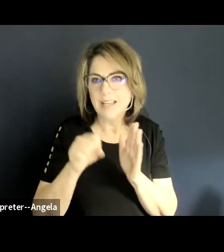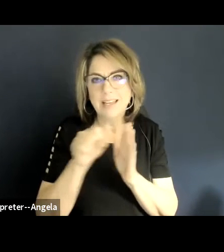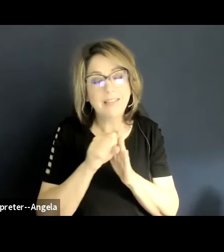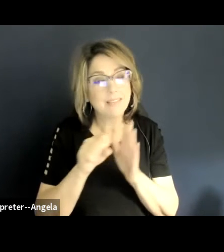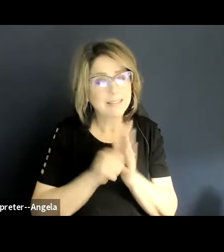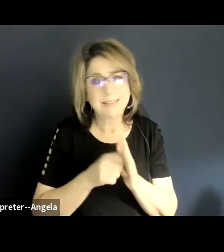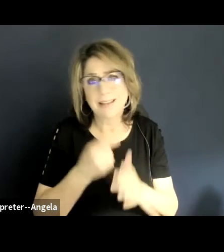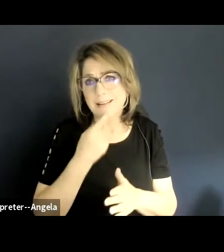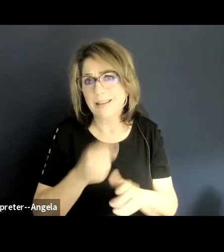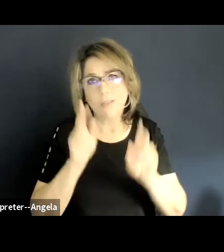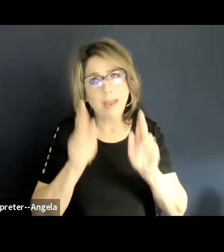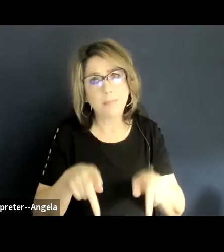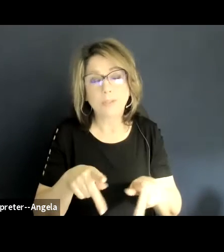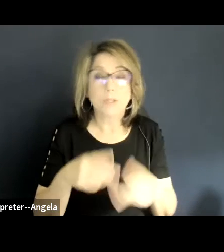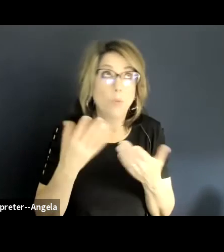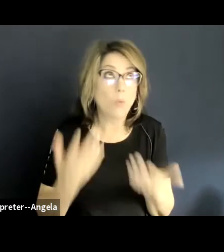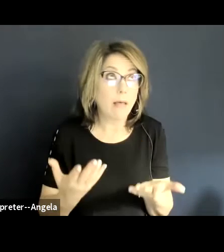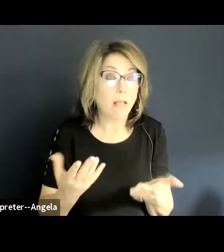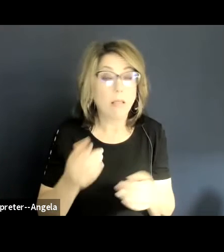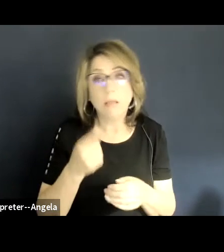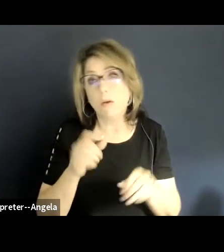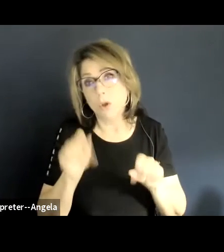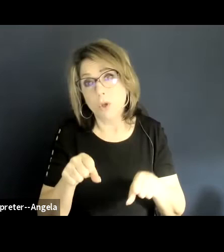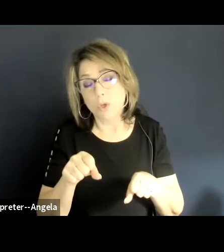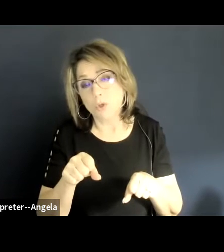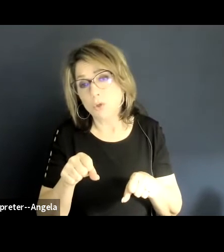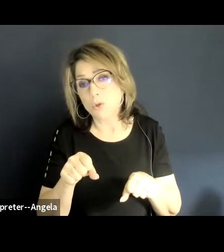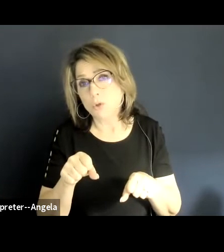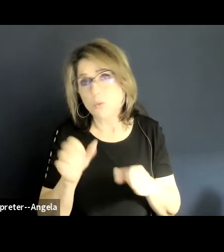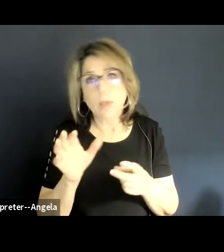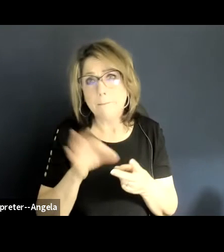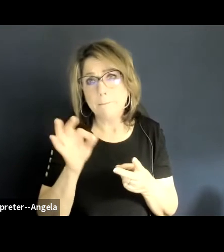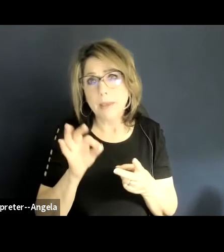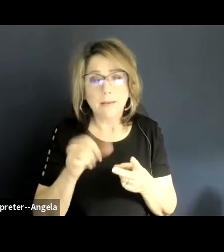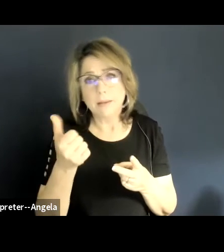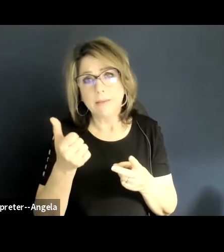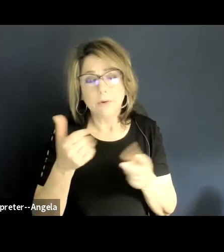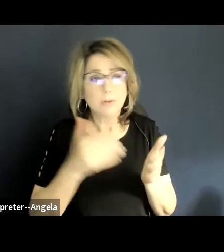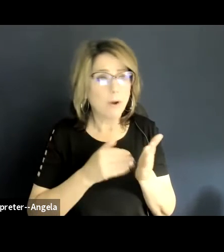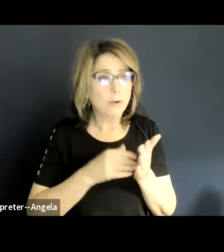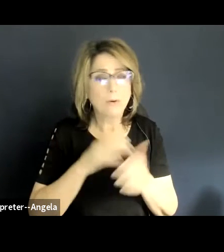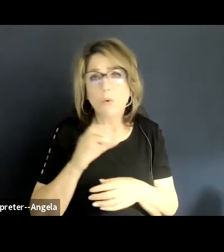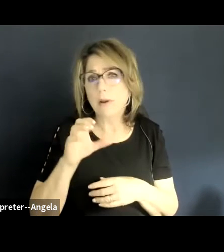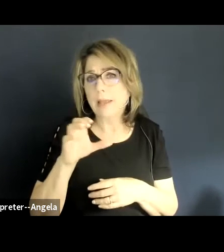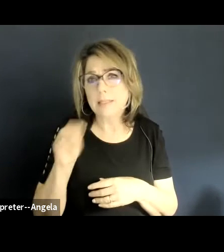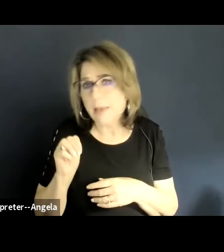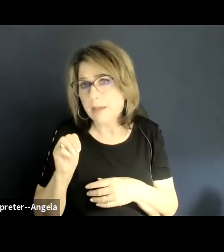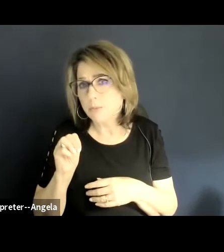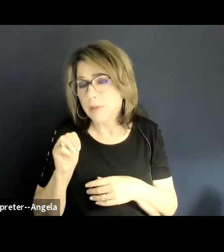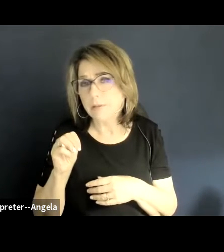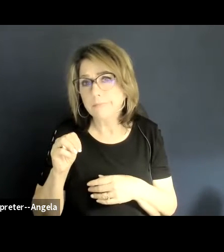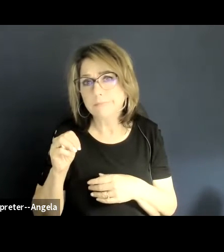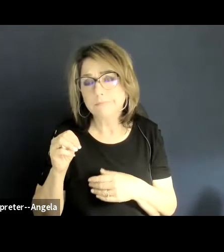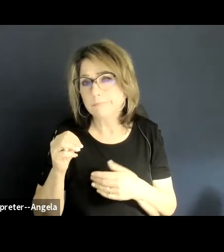person is that, well, you can choose a different provider or a case management provider or